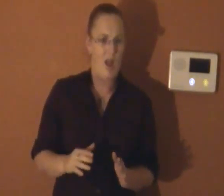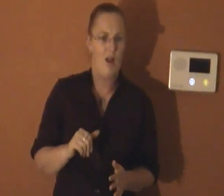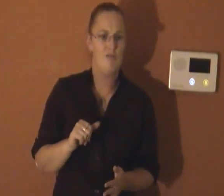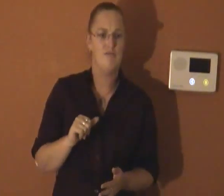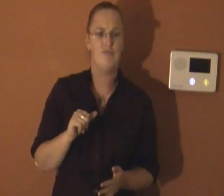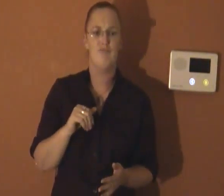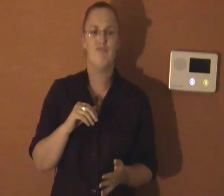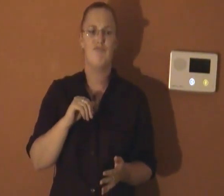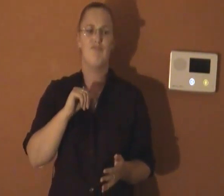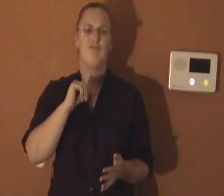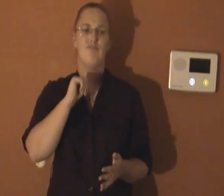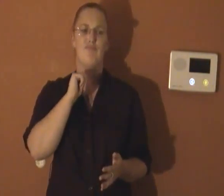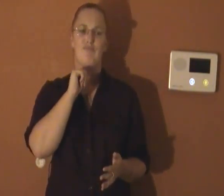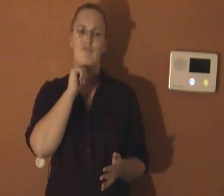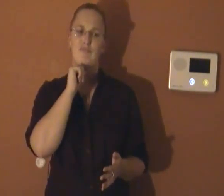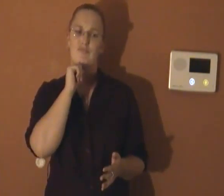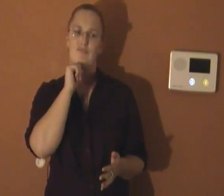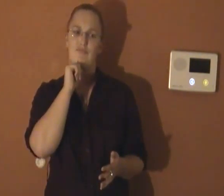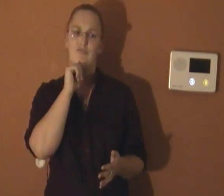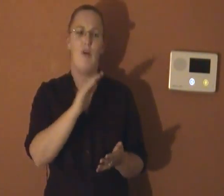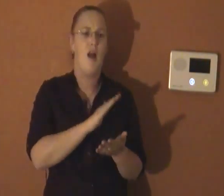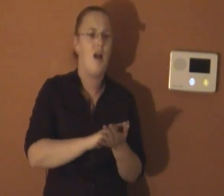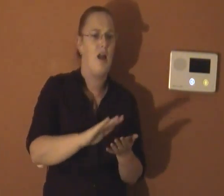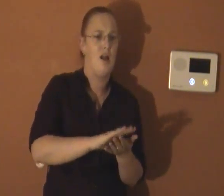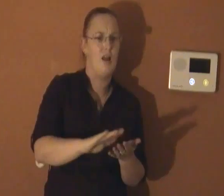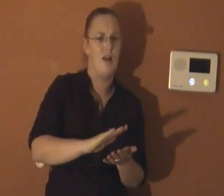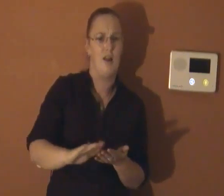First of all, the kitchen itself had no electricity.